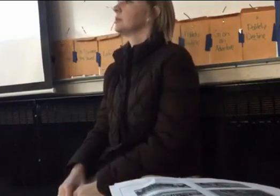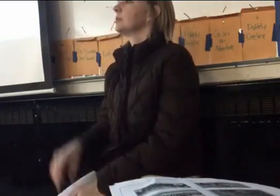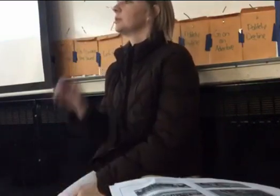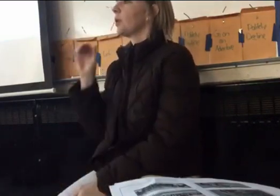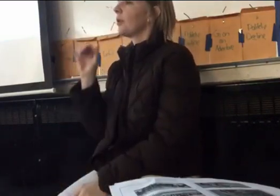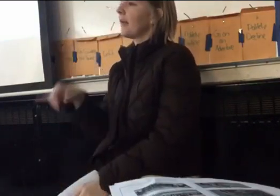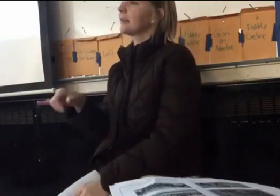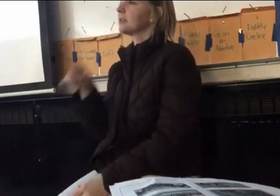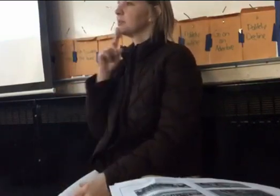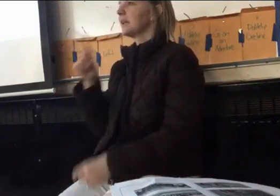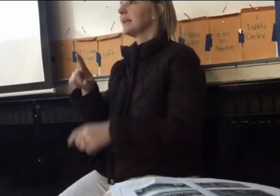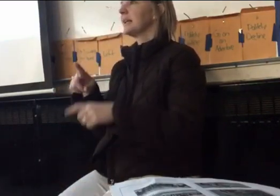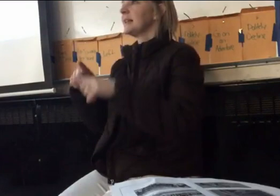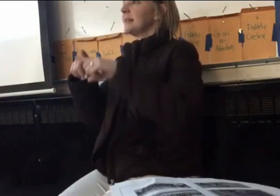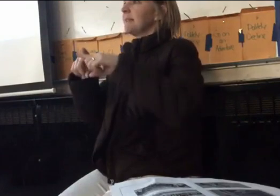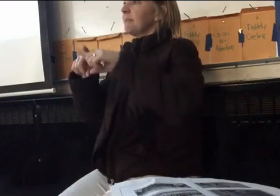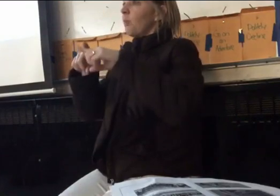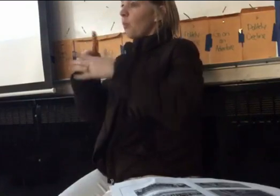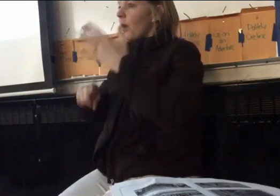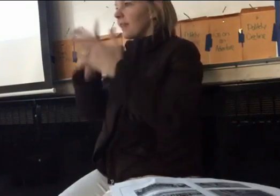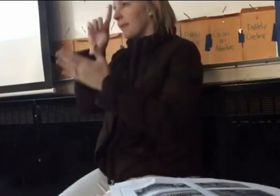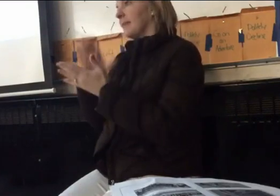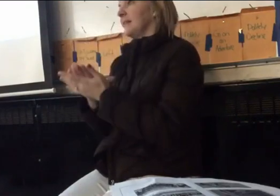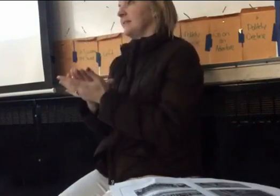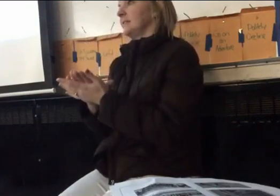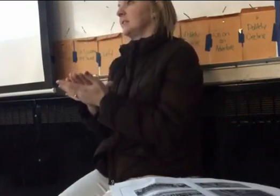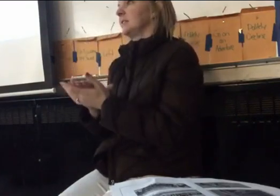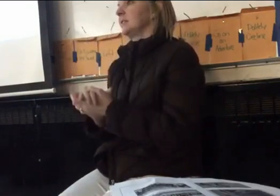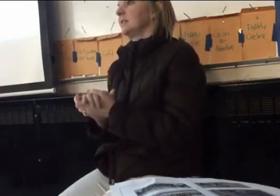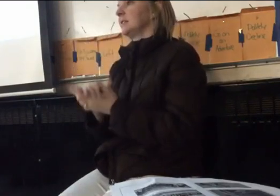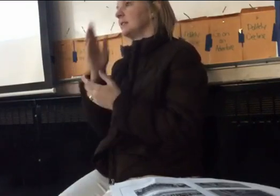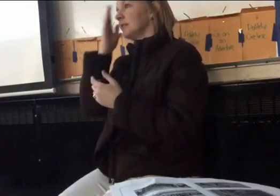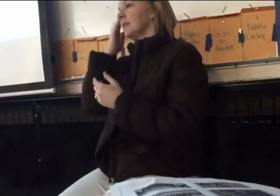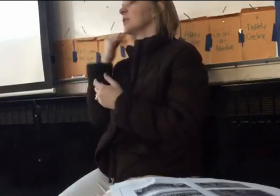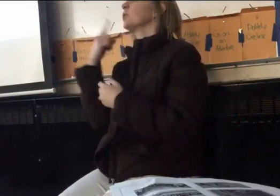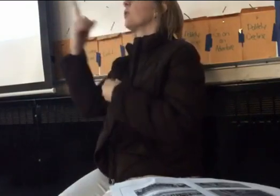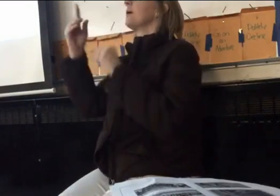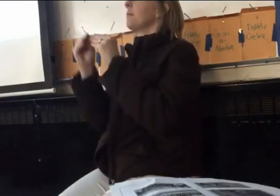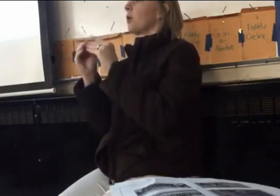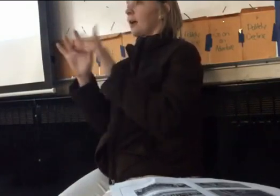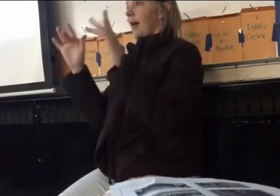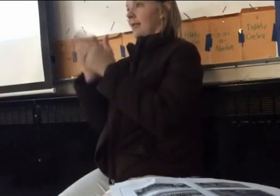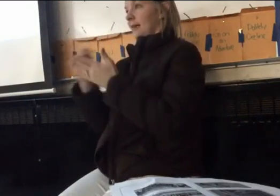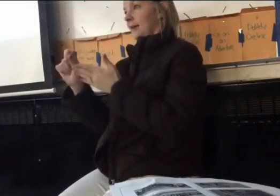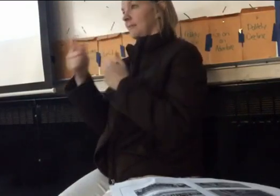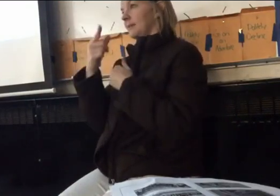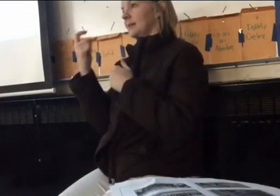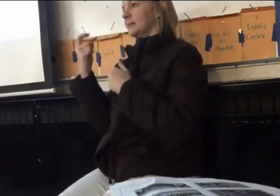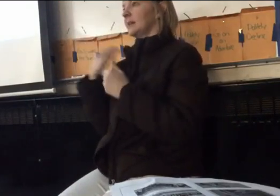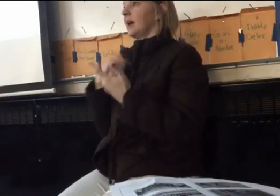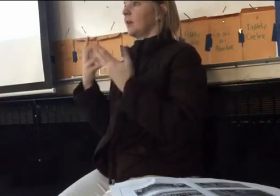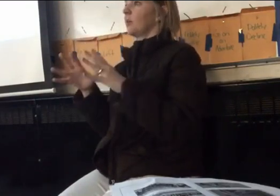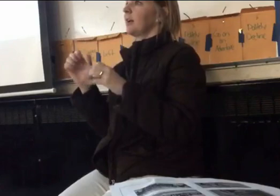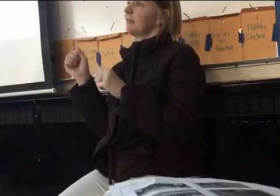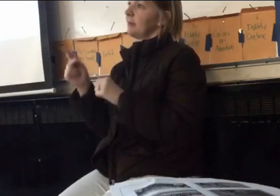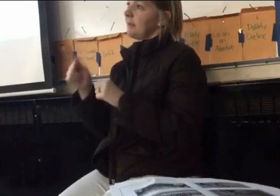basis of the Populist Party. What did they believe? We're going to have you highlight one more because I don't want to have to